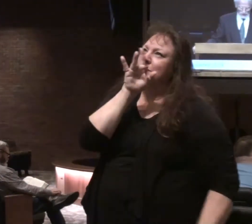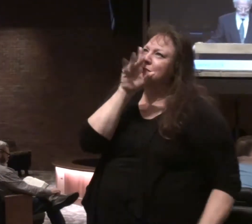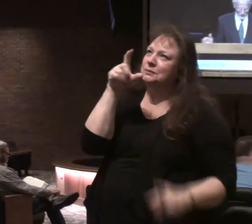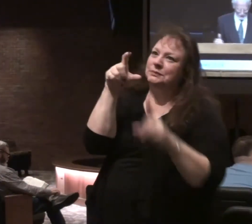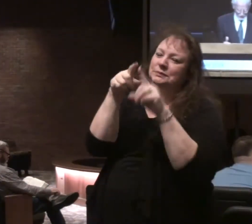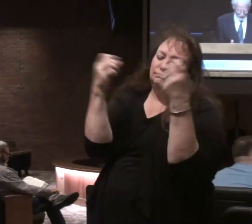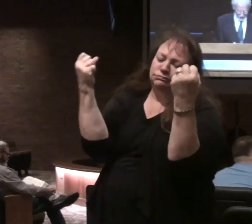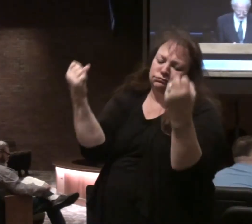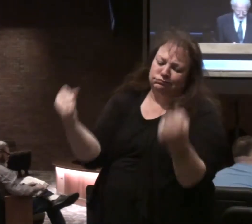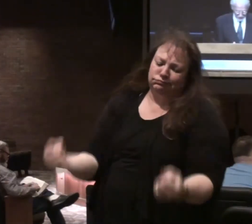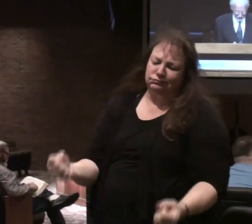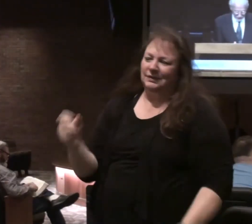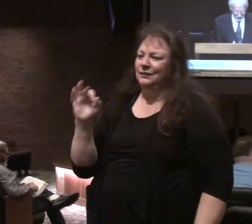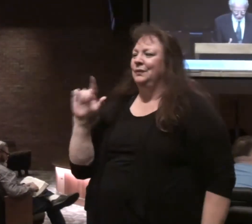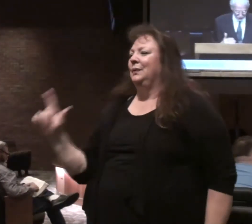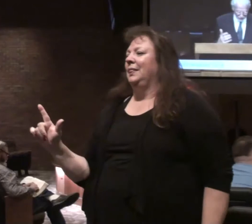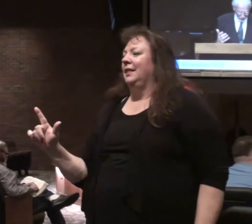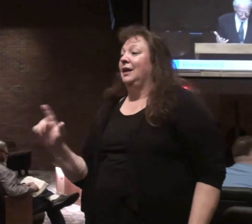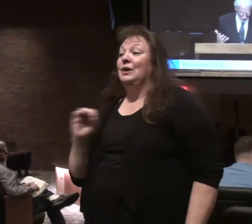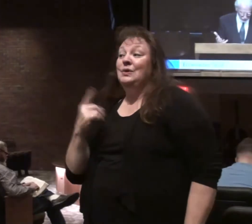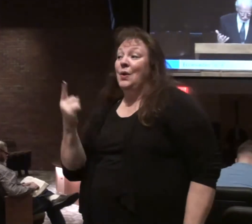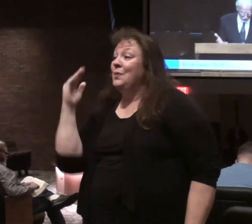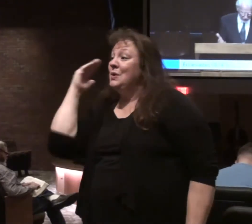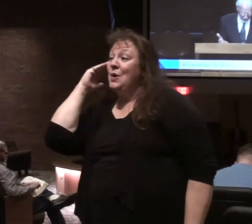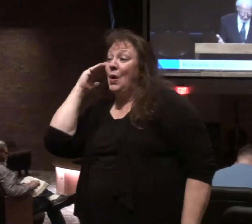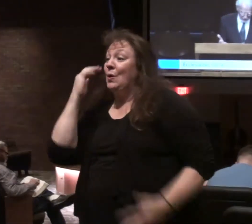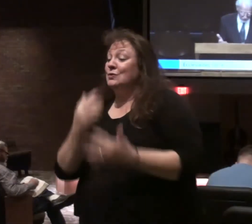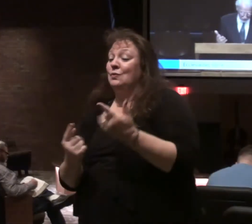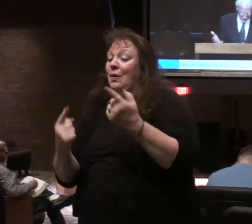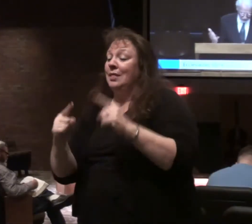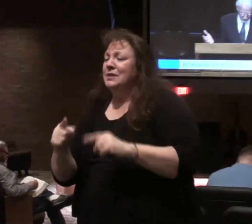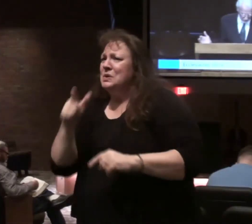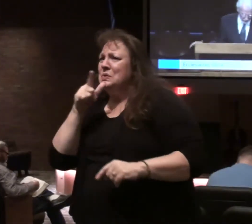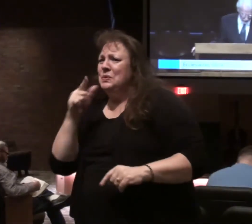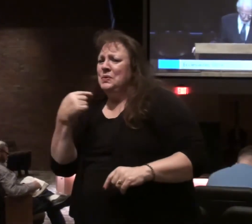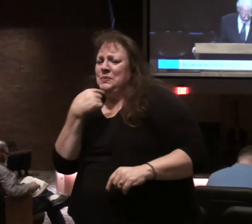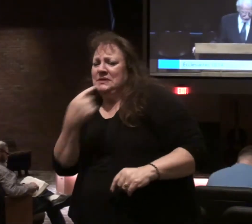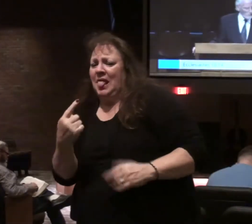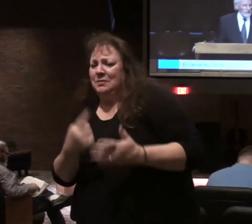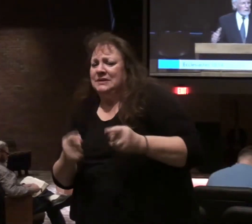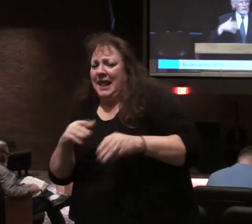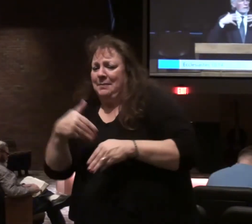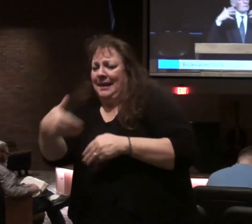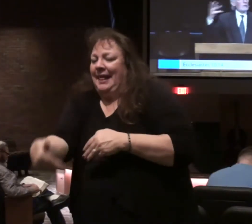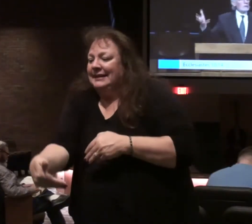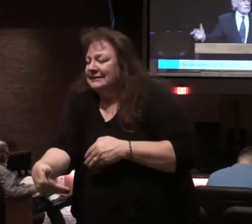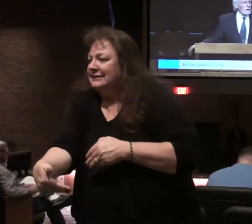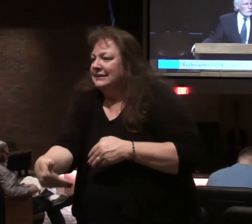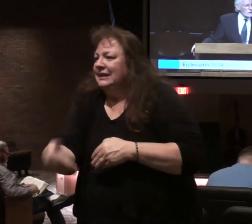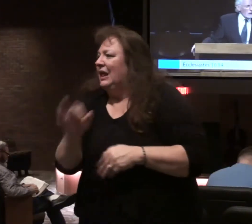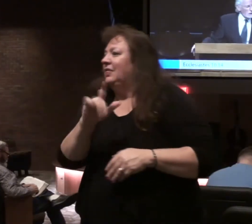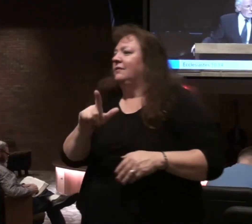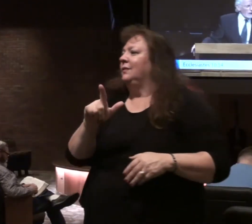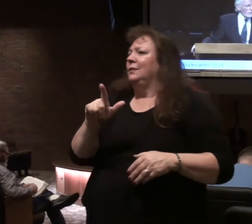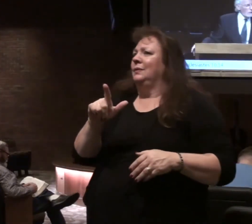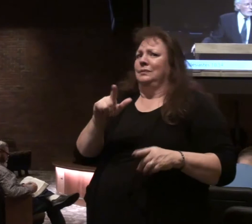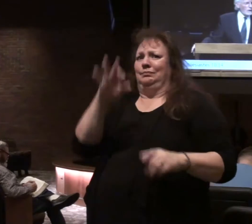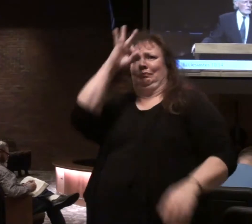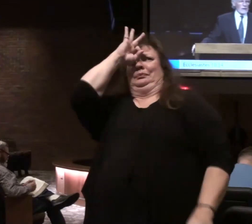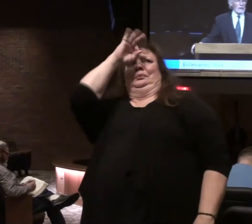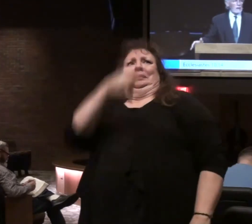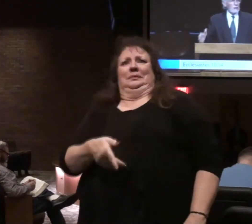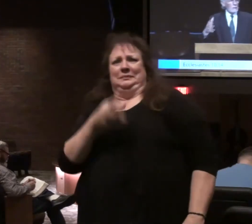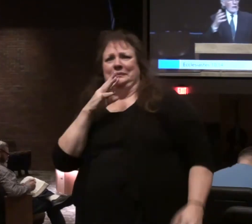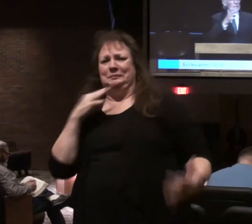of Ecclesiastes 10. No one knows what will happen, and who can tell him what will come after him? The fool doesn't know what he's talking about. We've